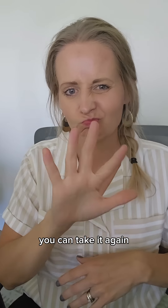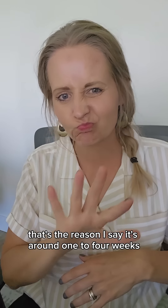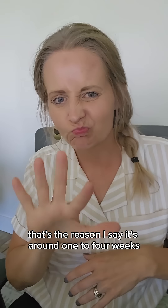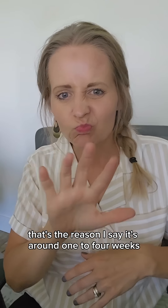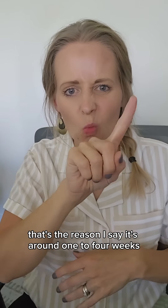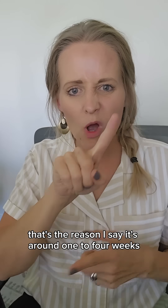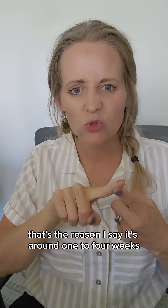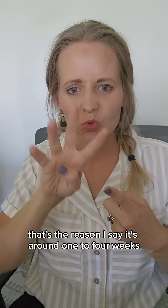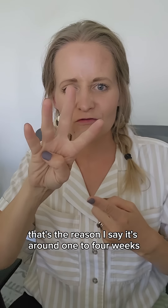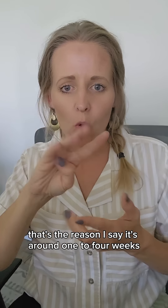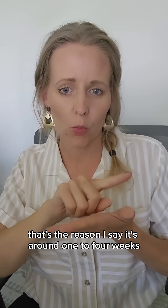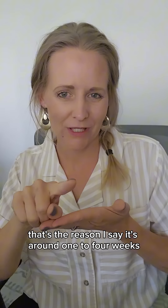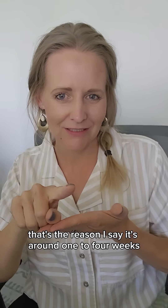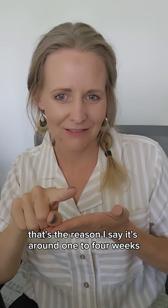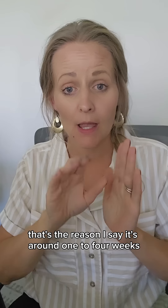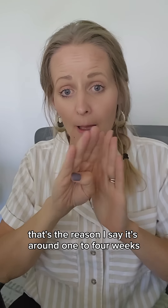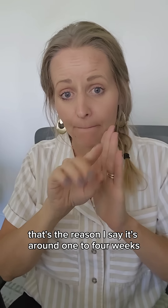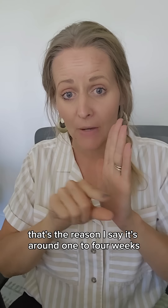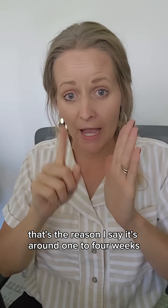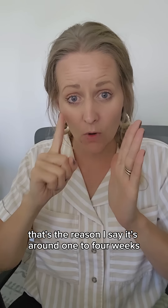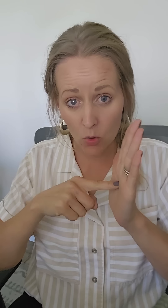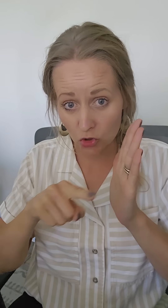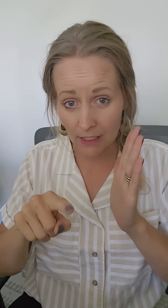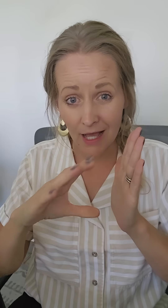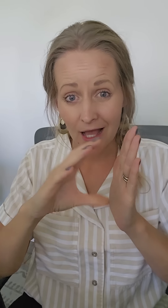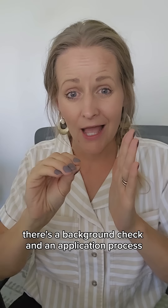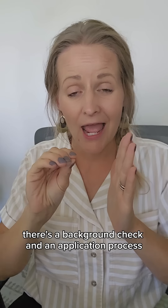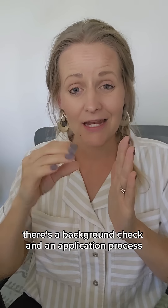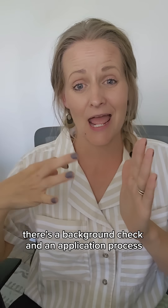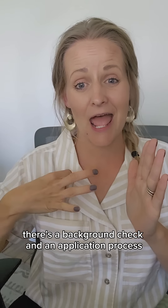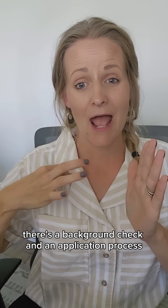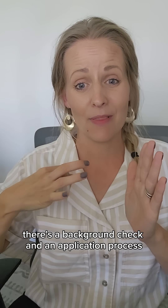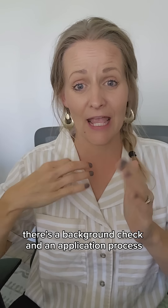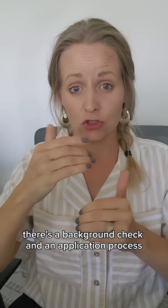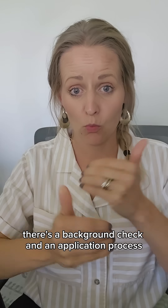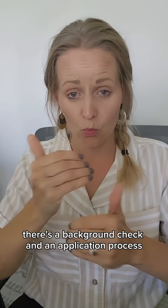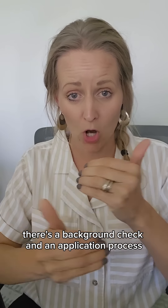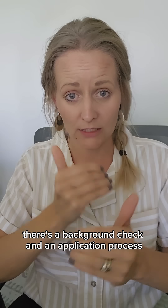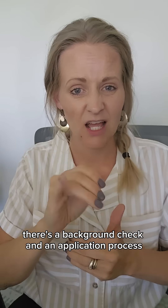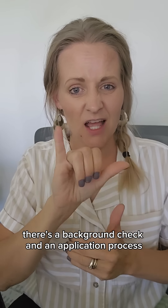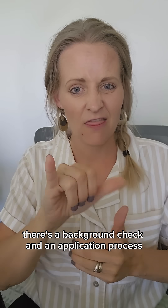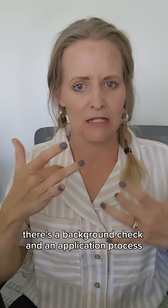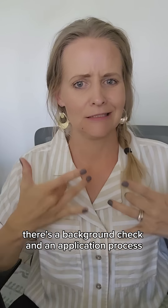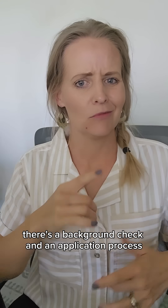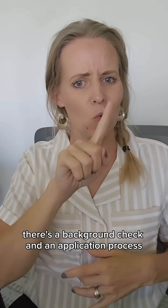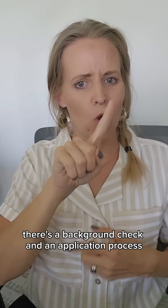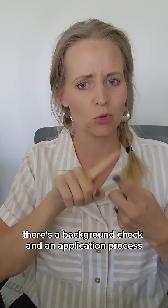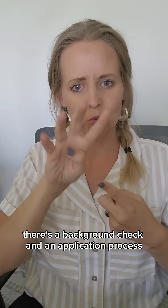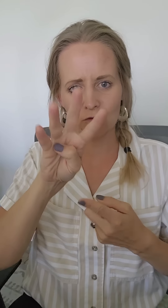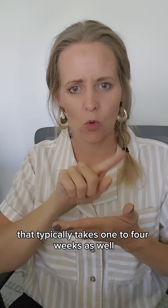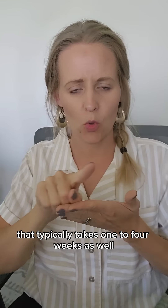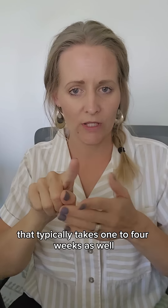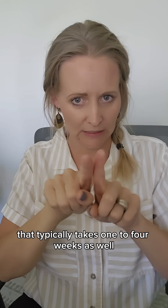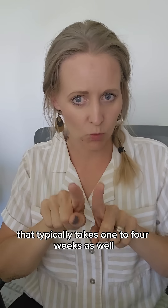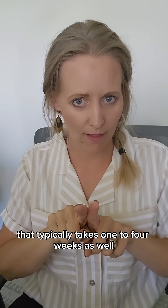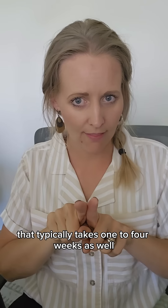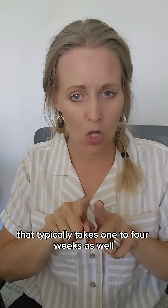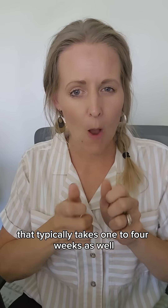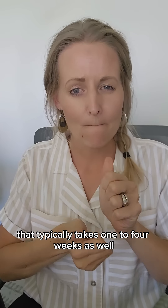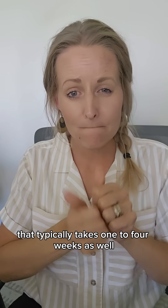That's the reason I say it's around 1 to 4 weeks. There's a background check and an application process. That typically takes 1 to 4 weeks